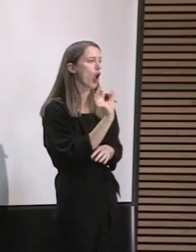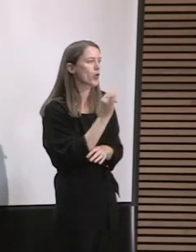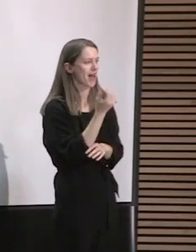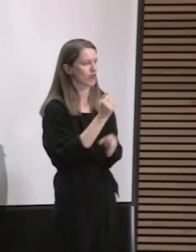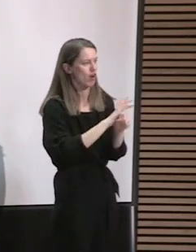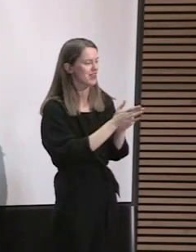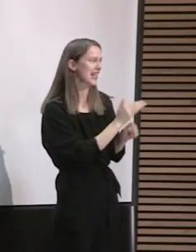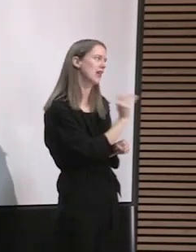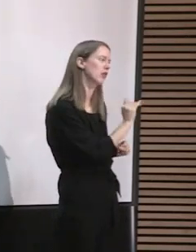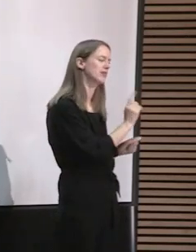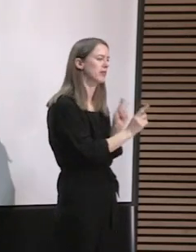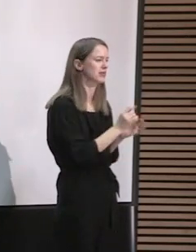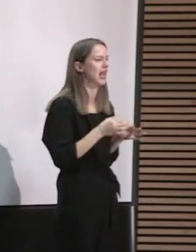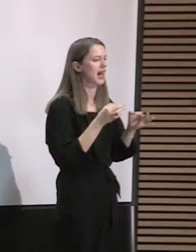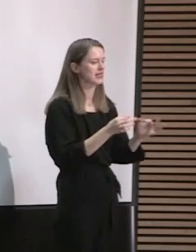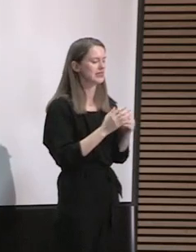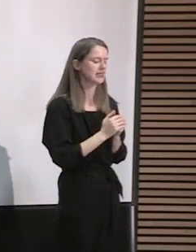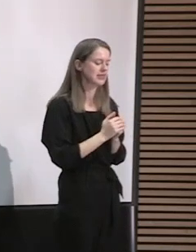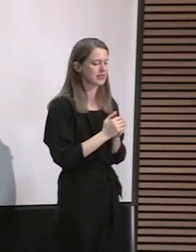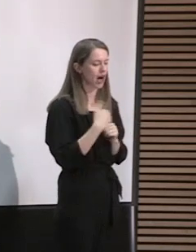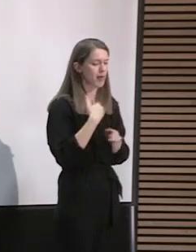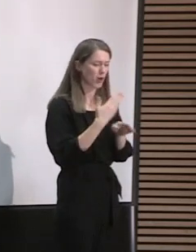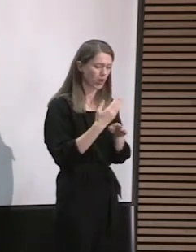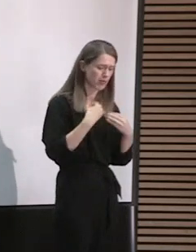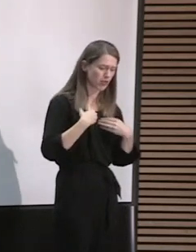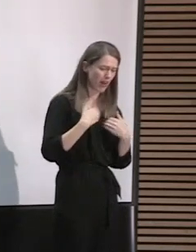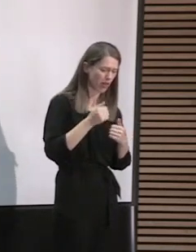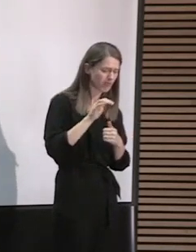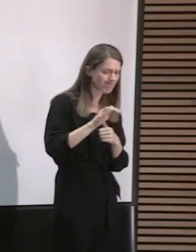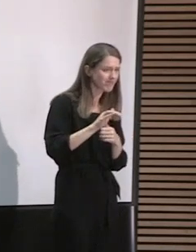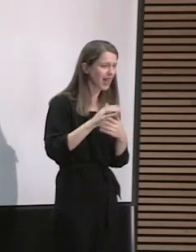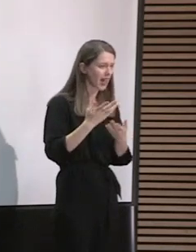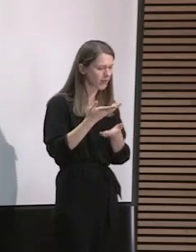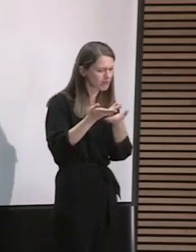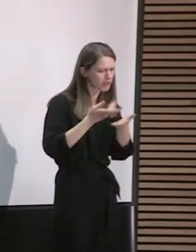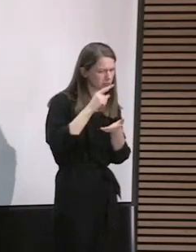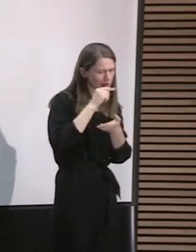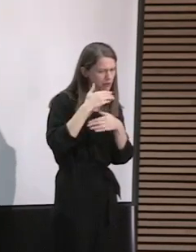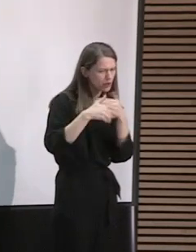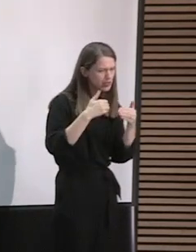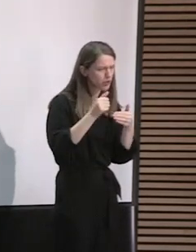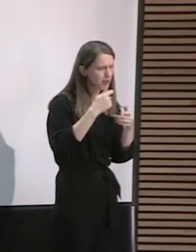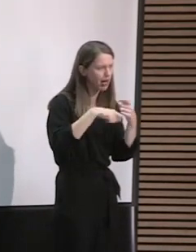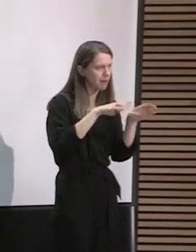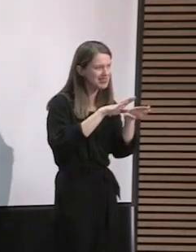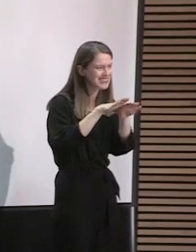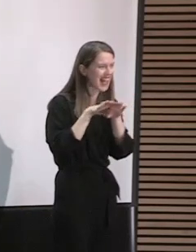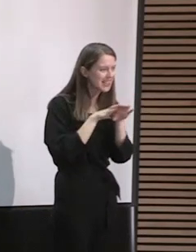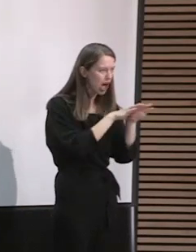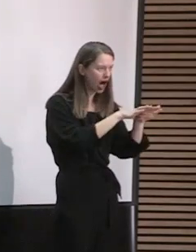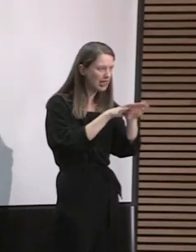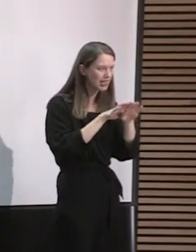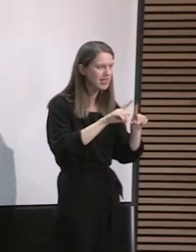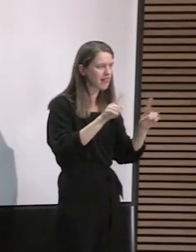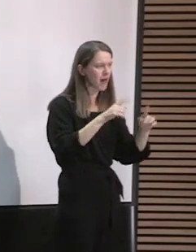to people. And that's something that I've been working with the Ministry of Health. We've been looking at whether that process should be standardised. The different public